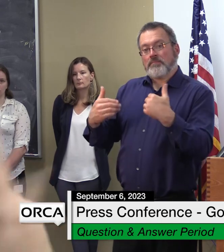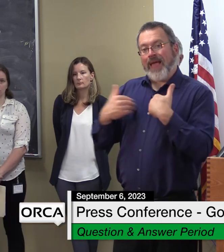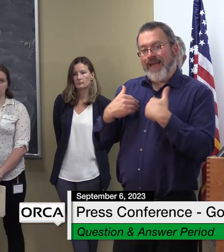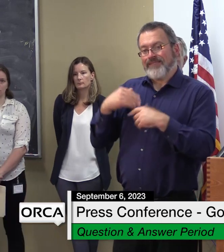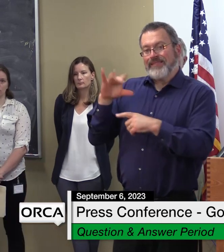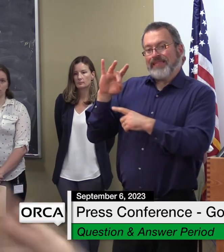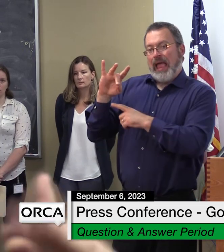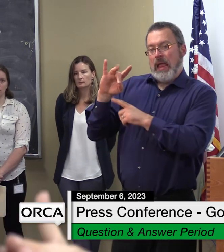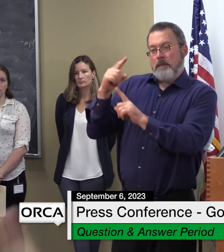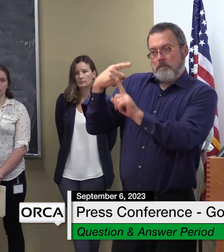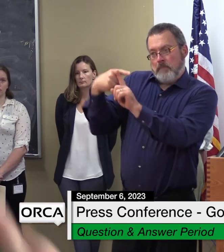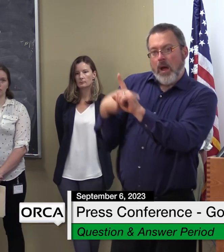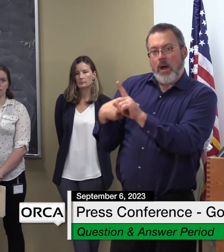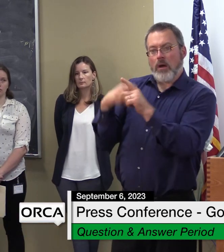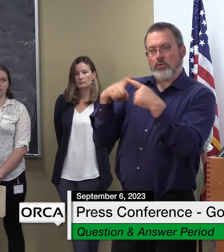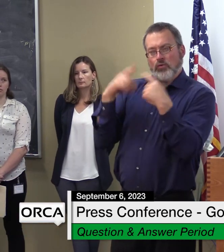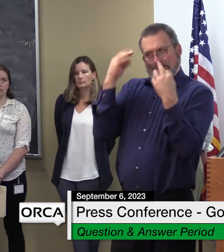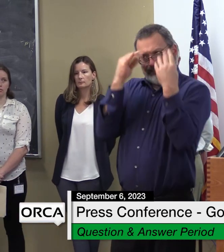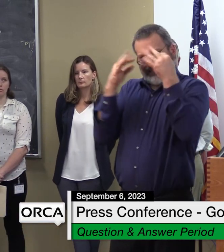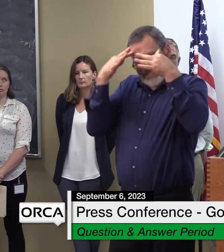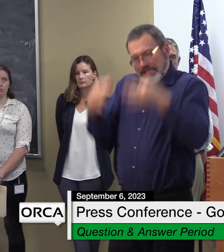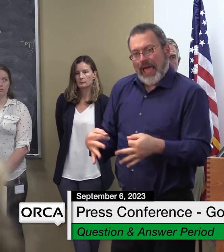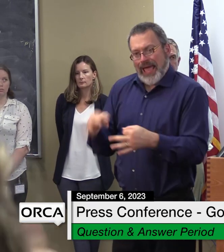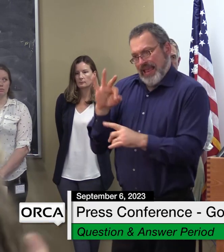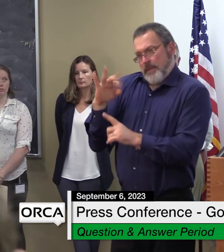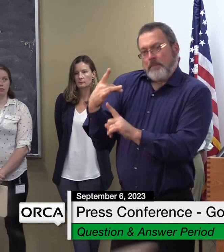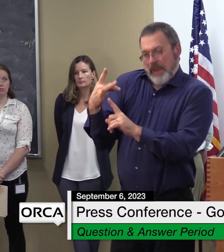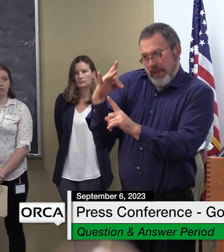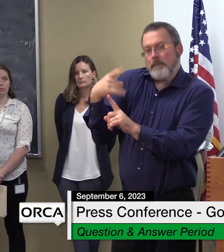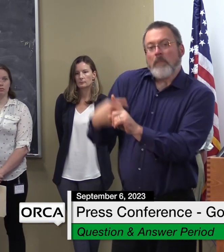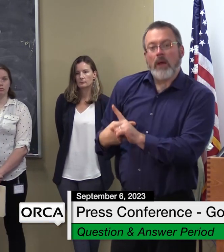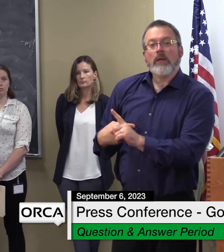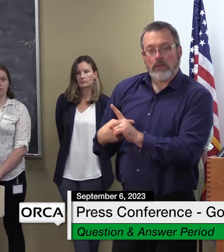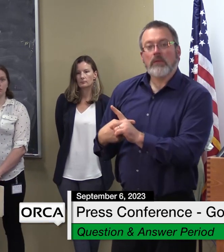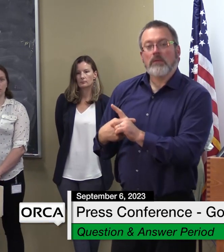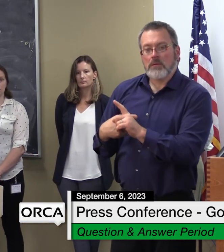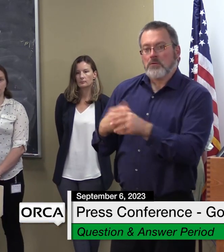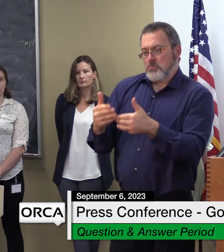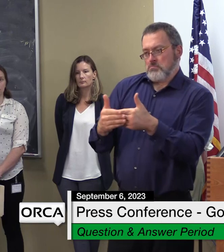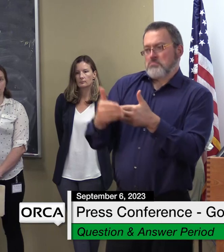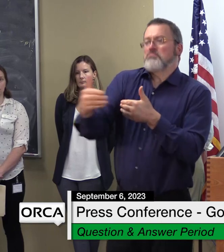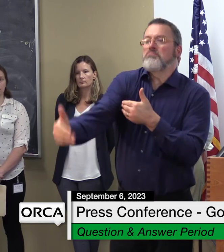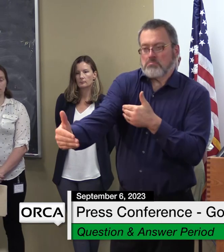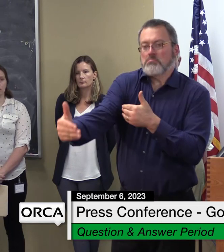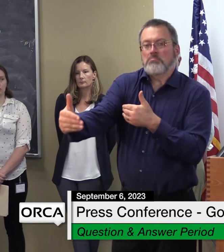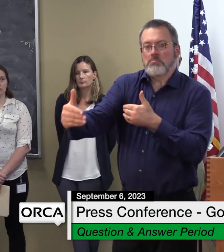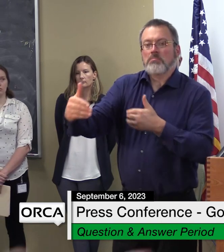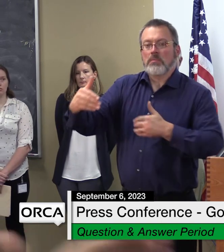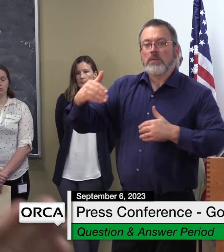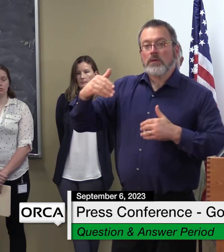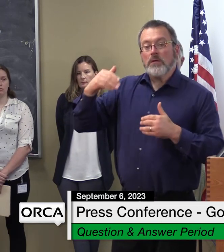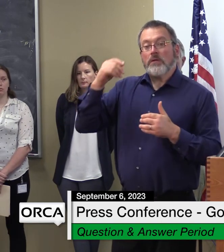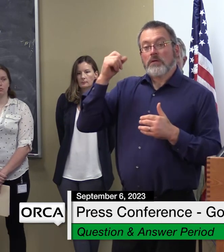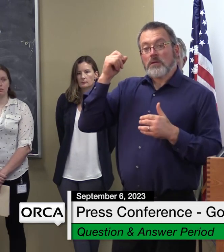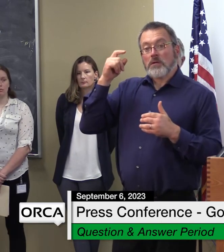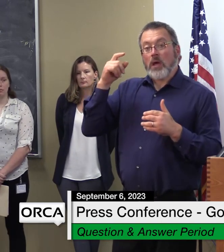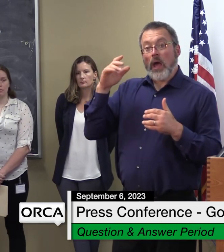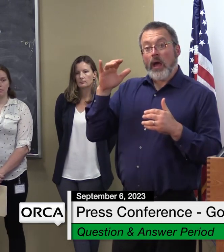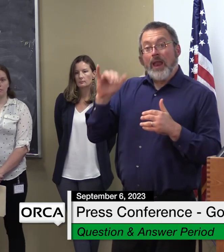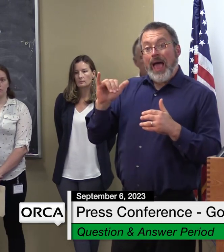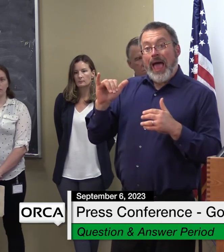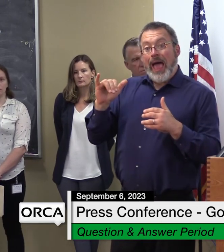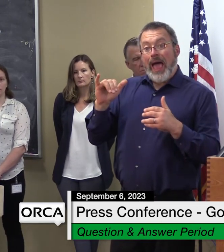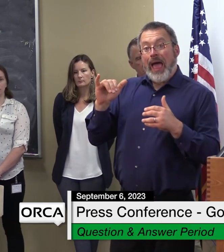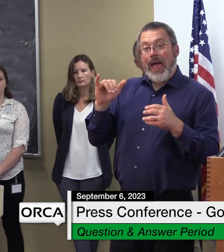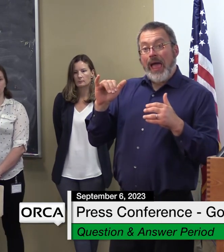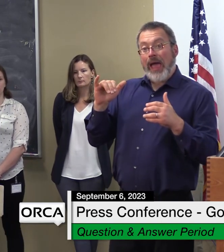they want to access some of this. So it gives them a longer period of time than I think the general declaration, the presidential